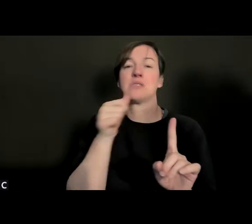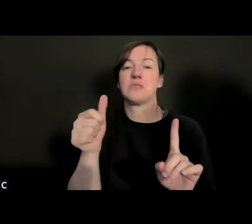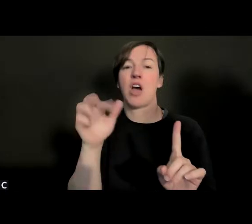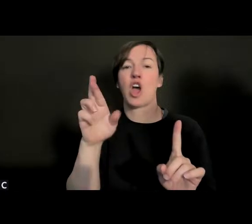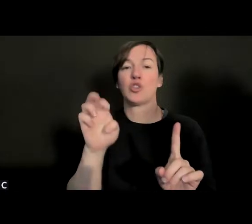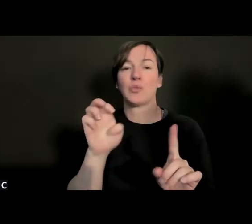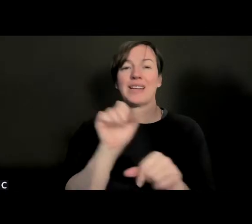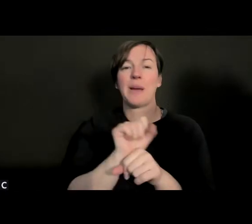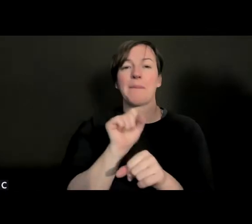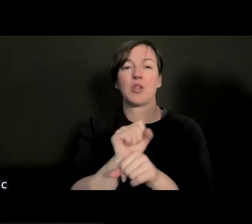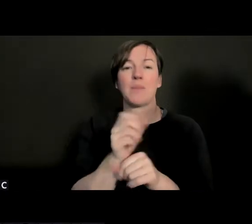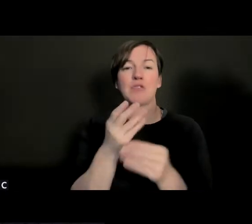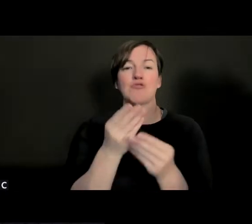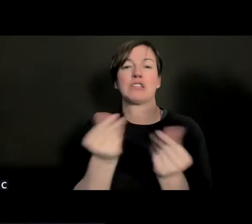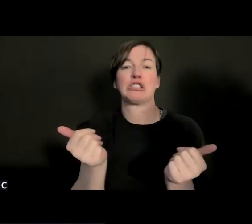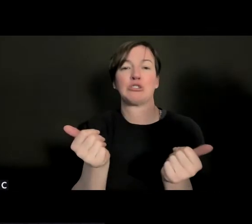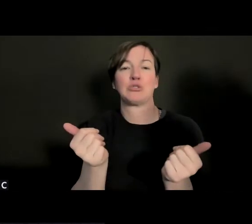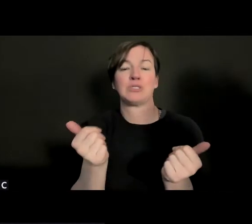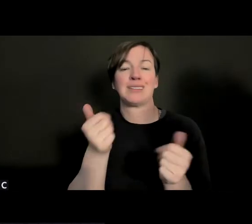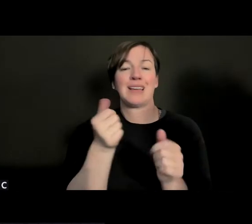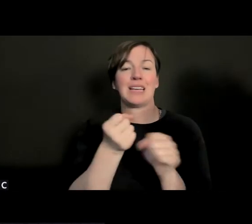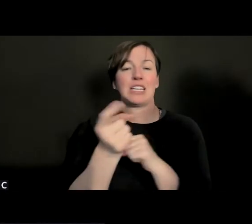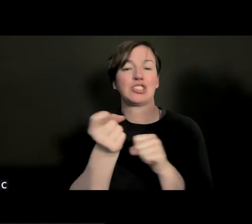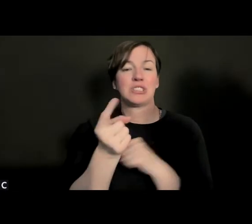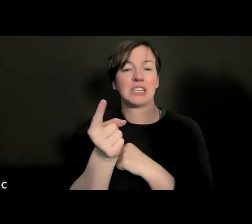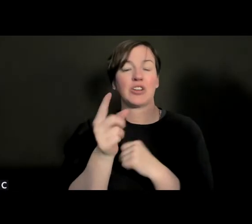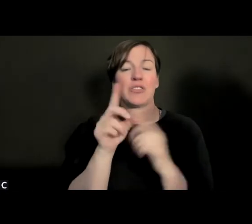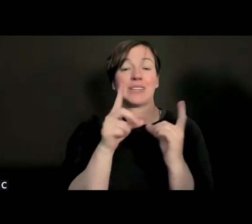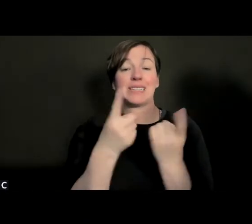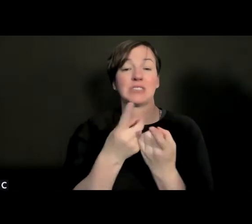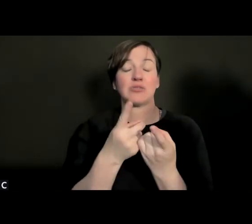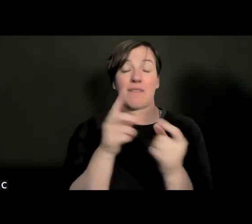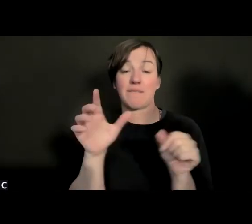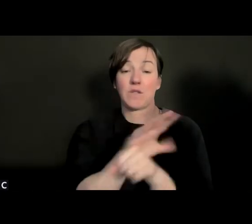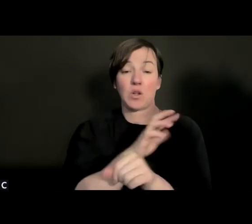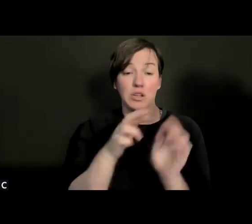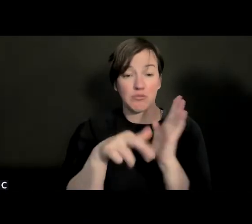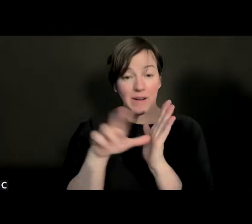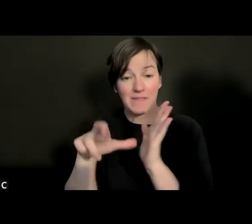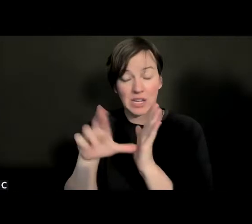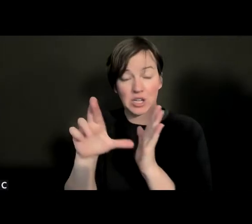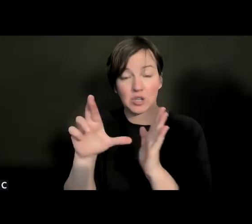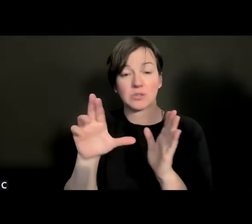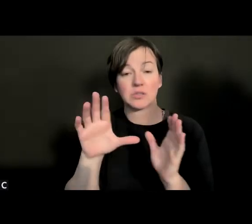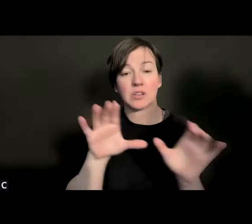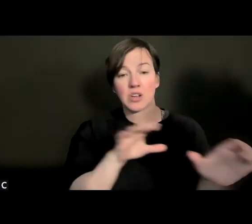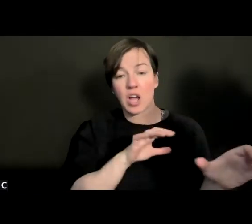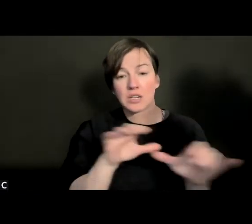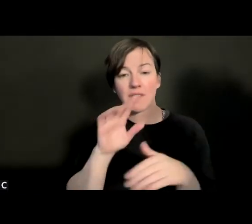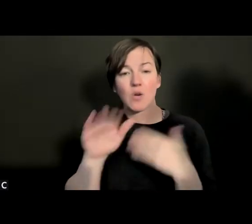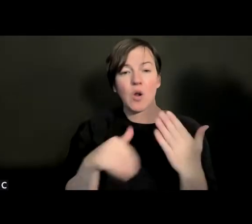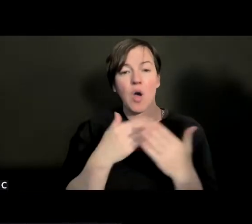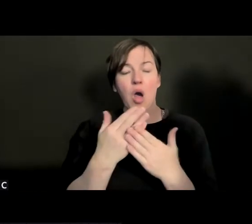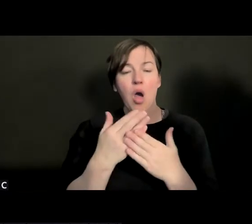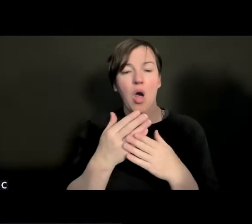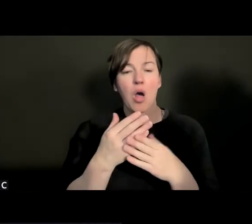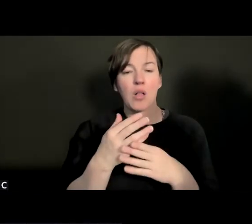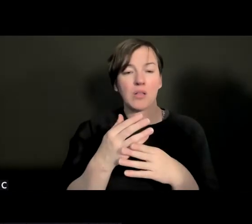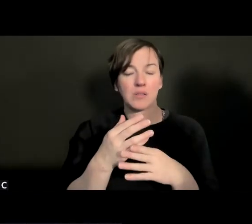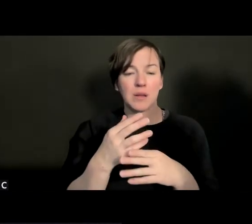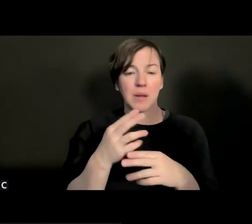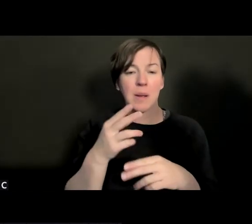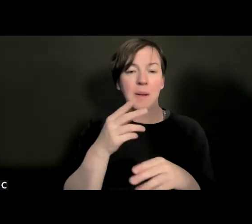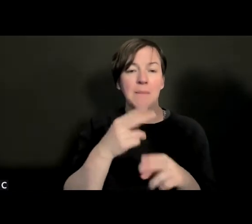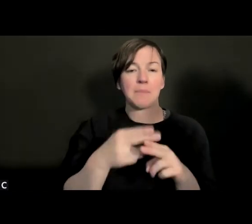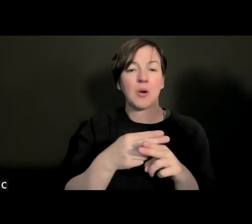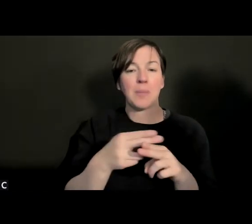non-reemployment resolution. Each year, the district thoroughly reviews the performance and conduct of all probationary teachers and makes a determination